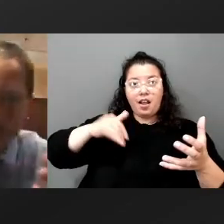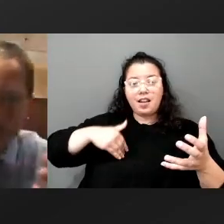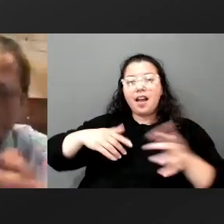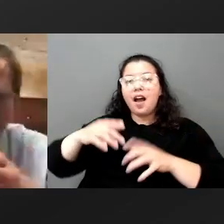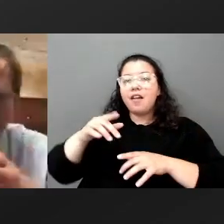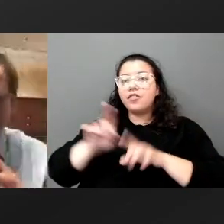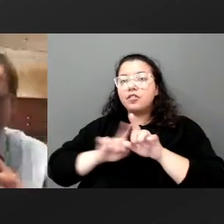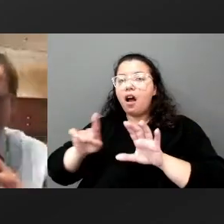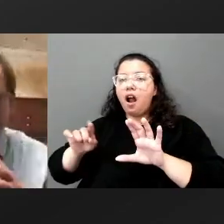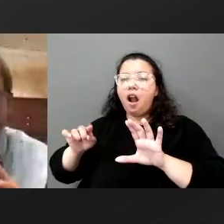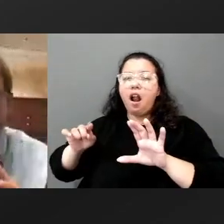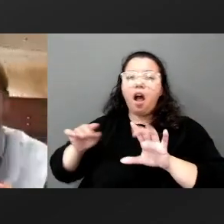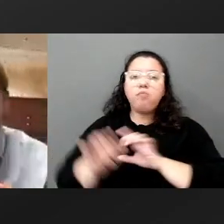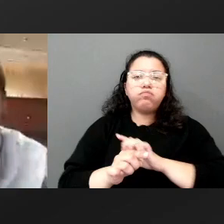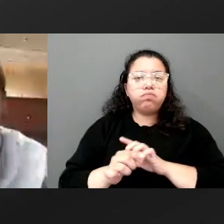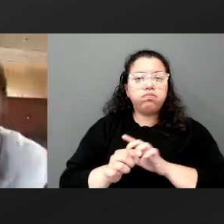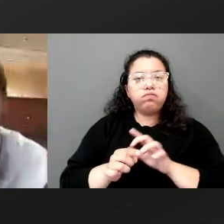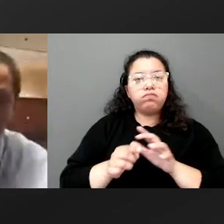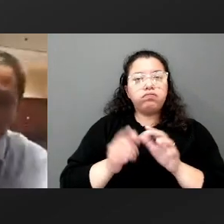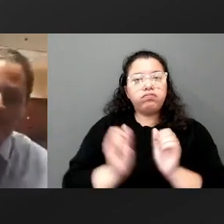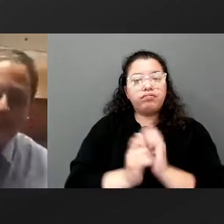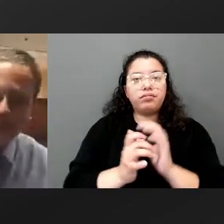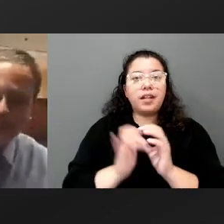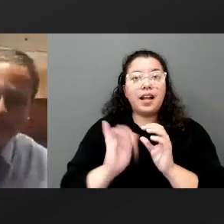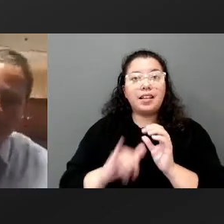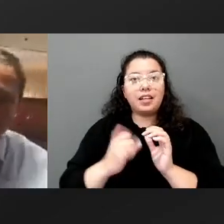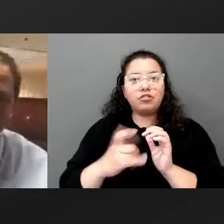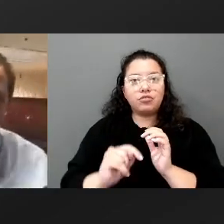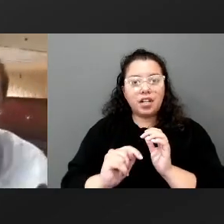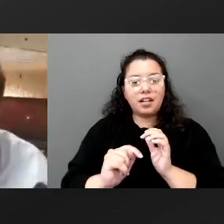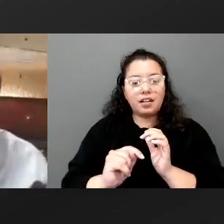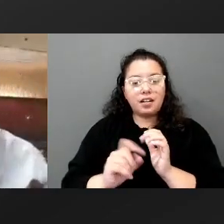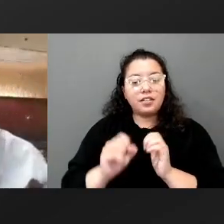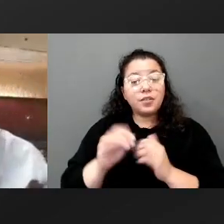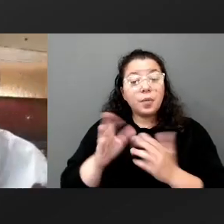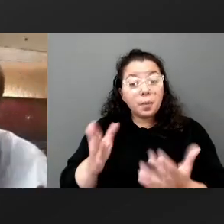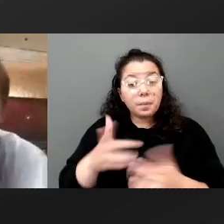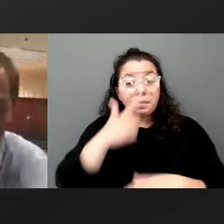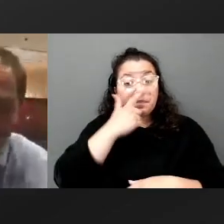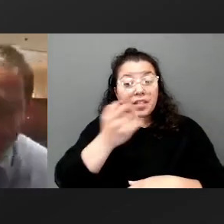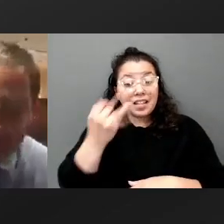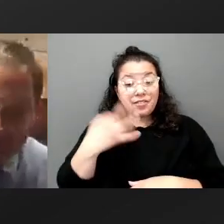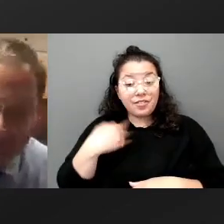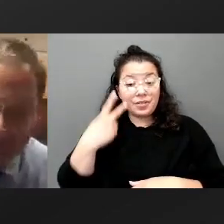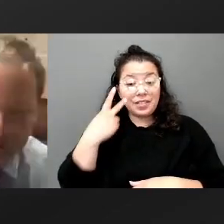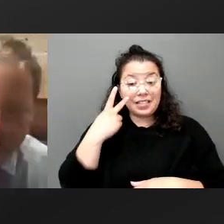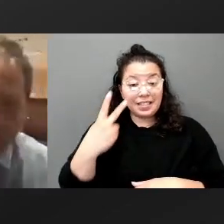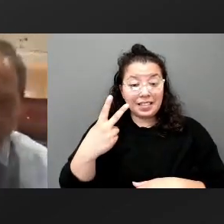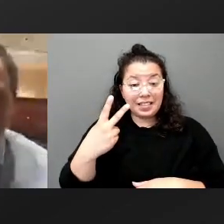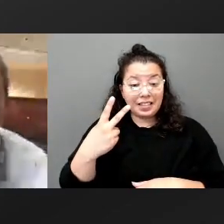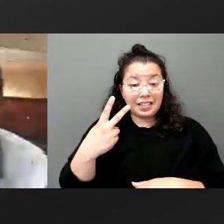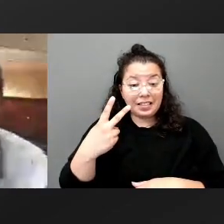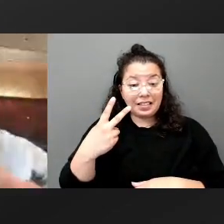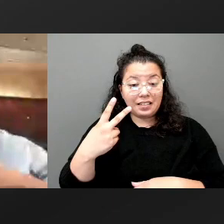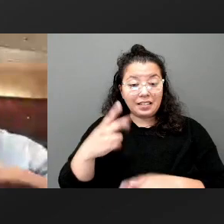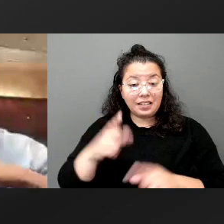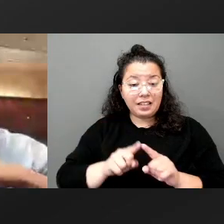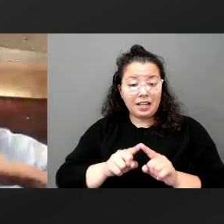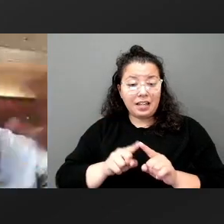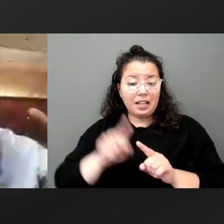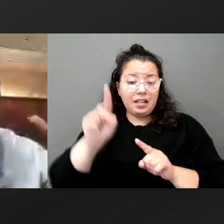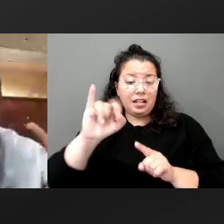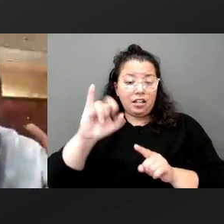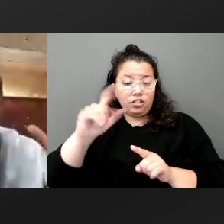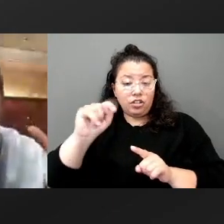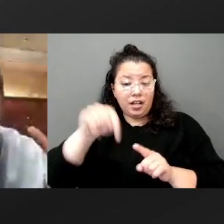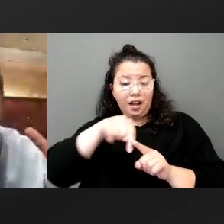known before. So what I find really cool about this is if you look in the other direction, there's also a jet, and that jet has punched through the surface of the cloud. And you see